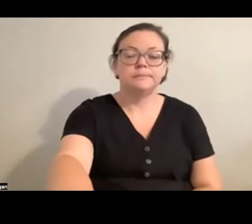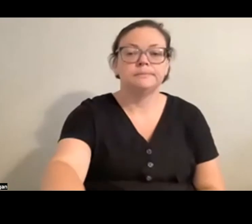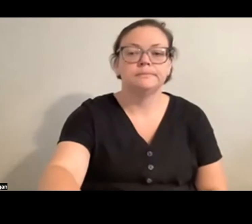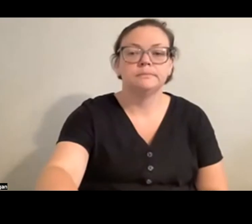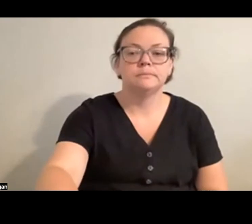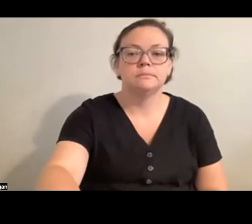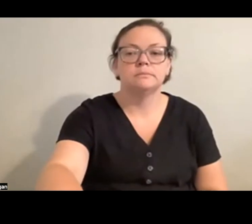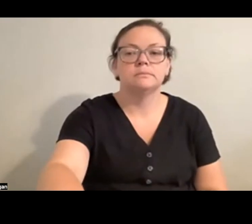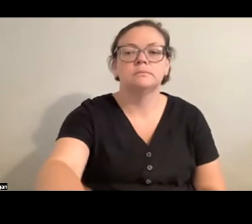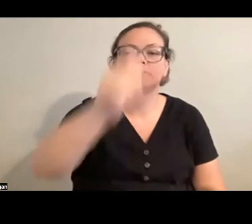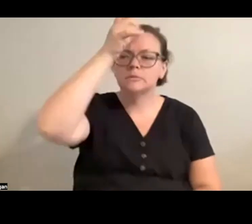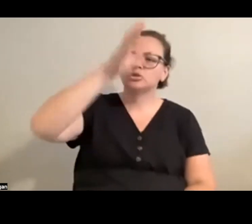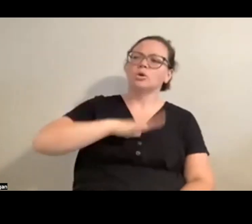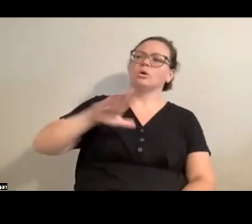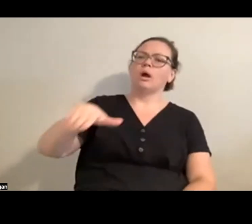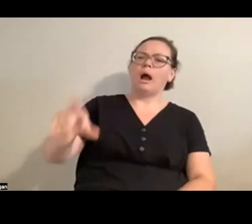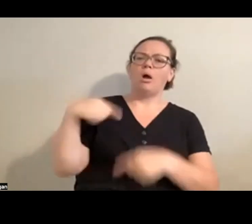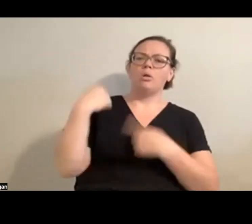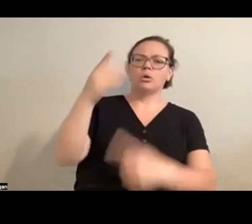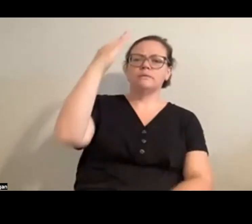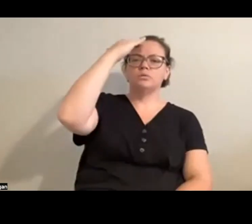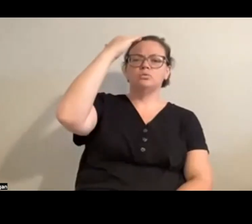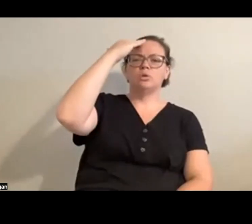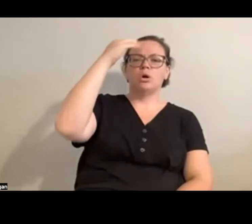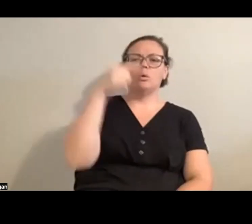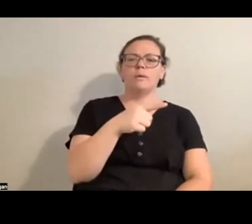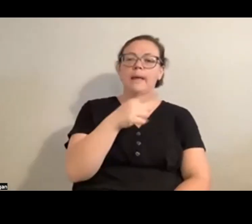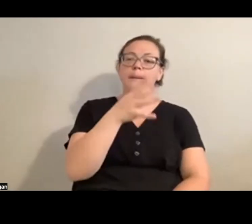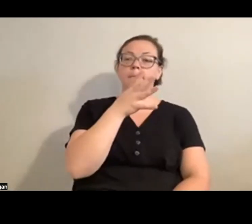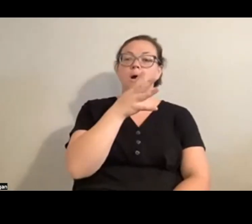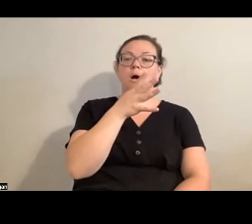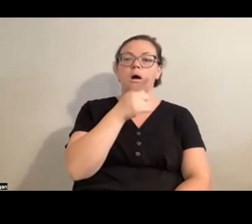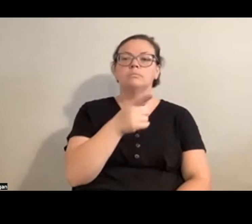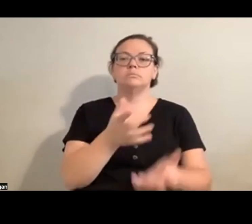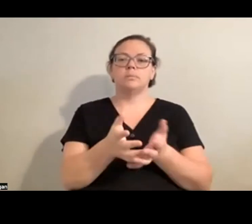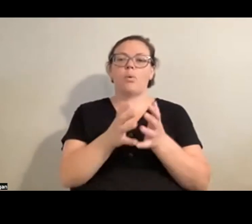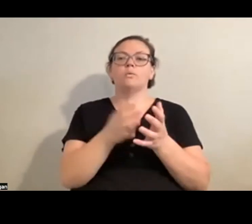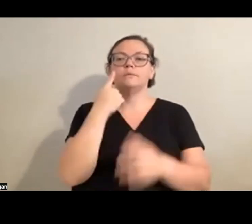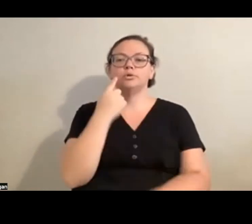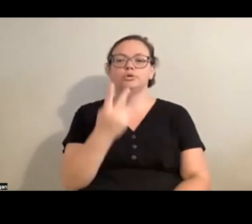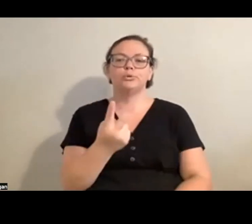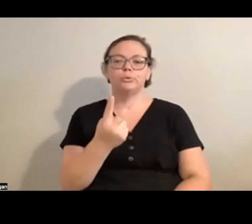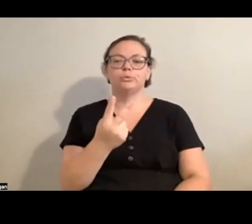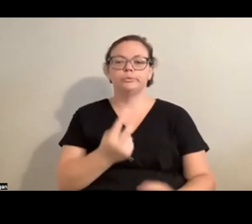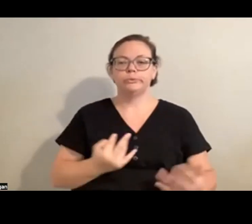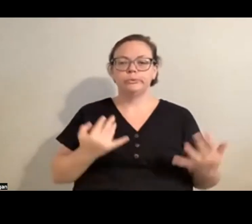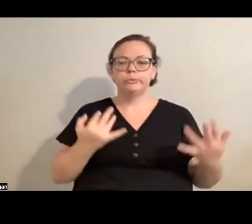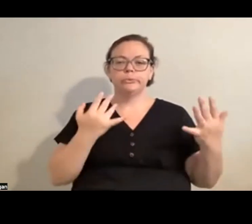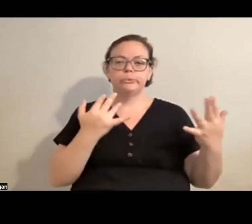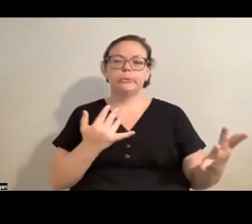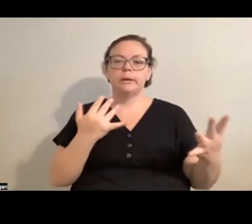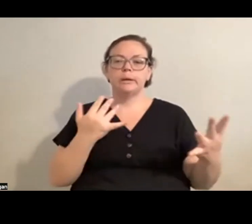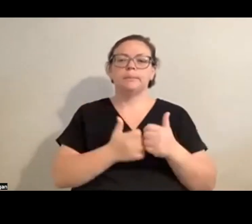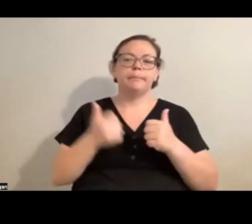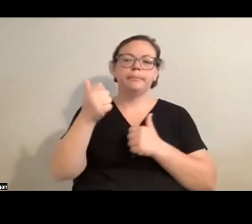sir, for how long have you known that Ma was a bowl made for 2, brimming beyond any